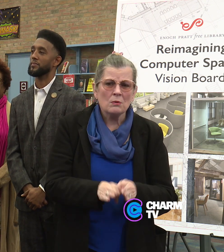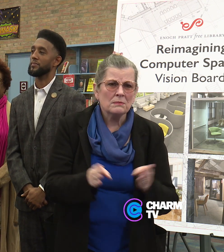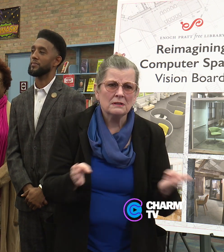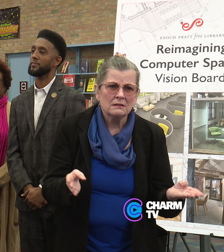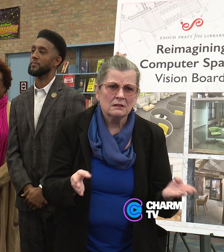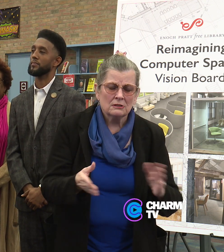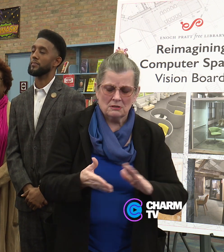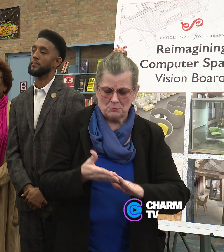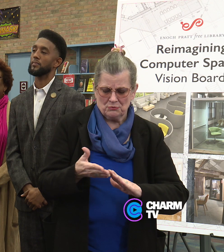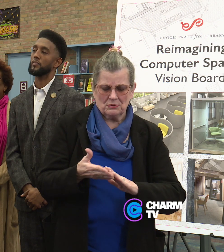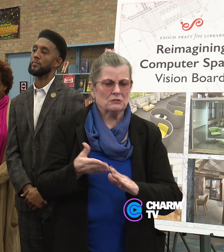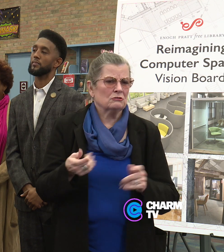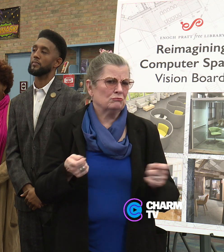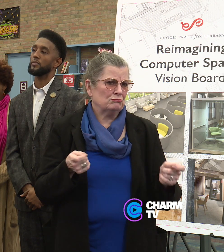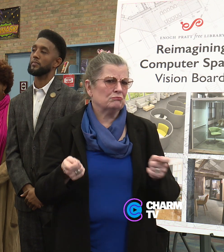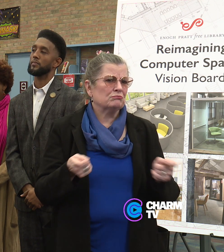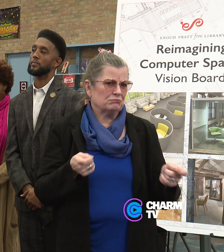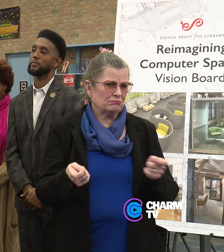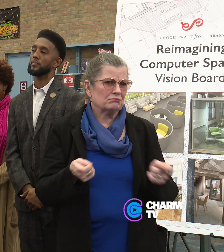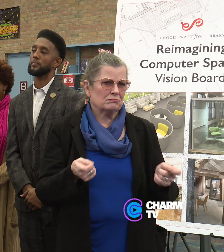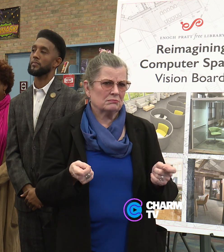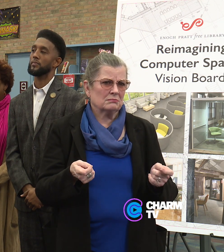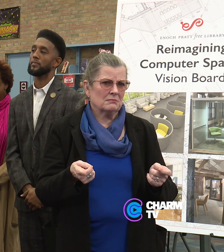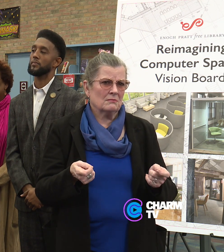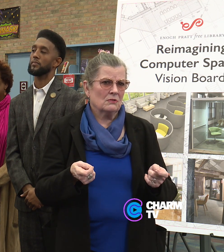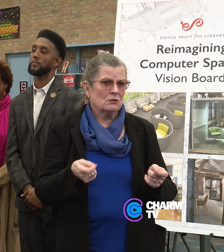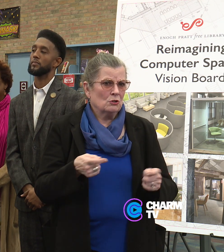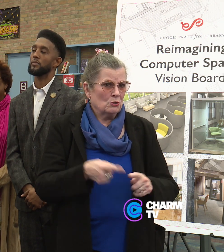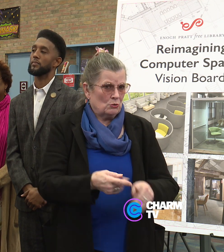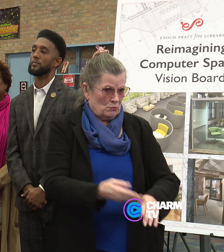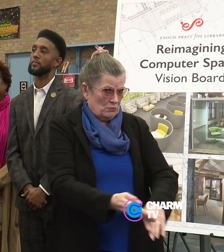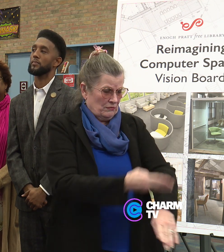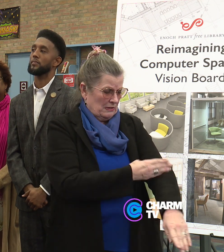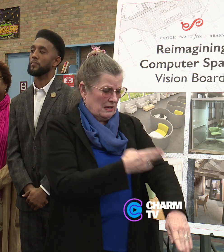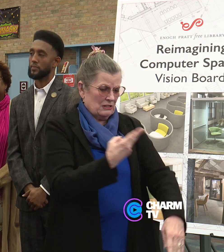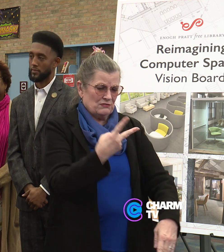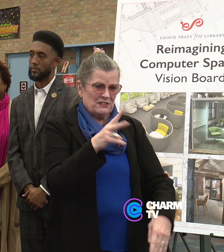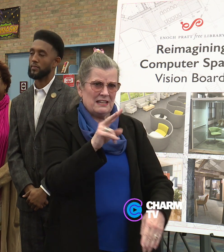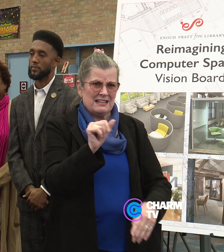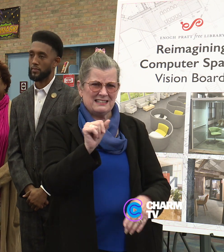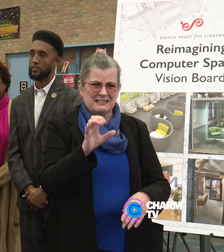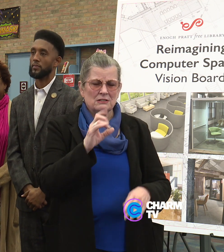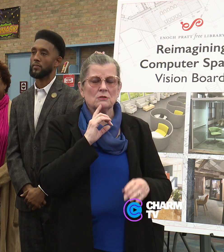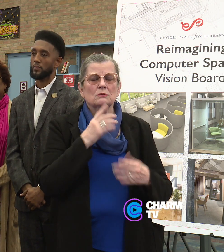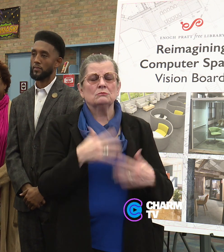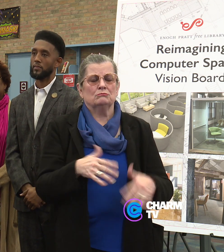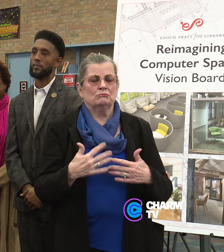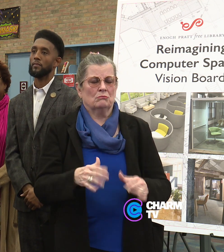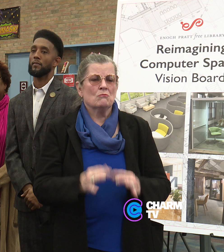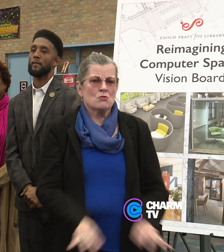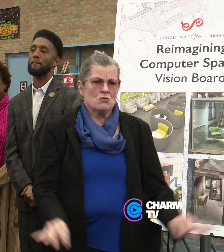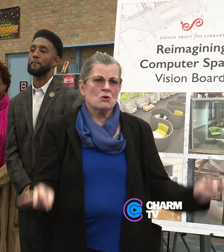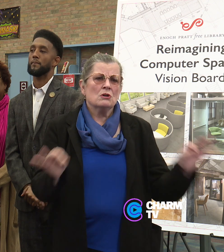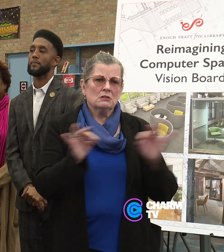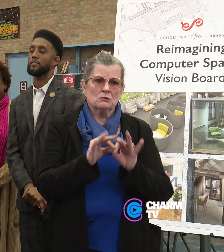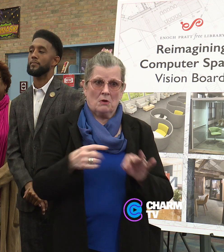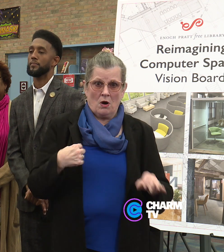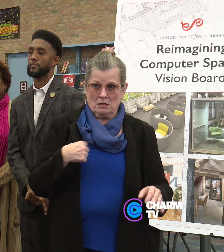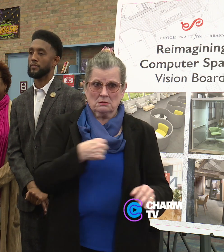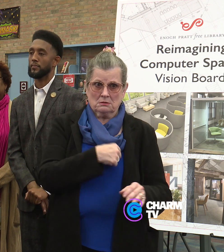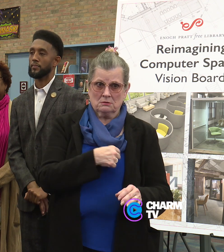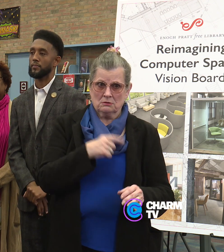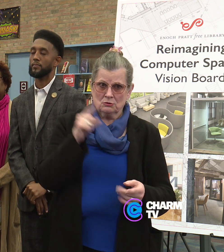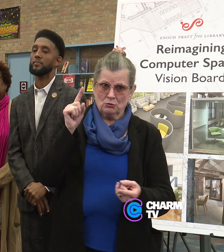operational, where to improving the HVAC system's performance becomes incredibly crucial for us. This project aims to reduce